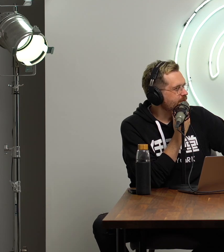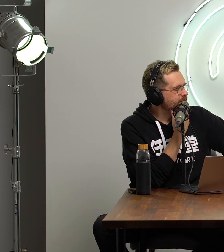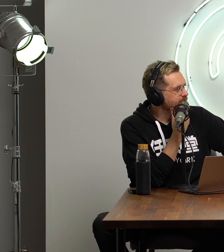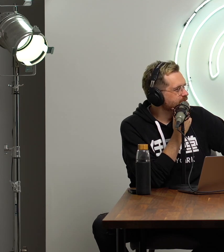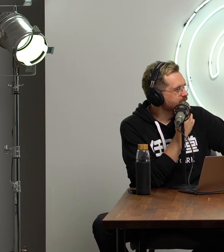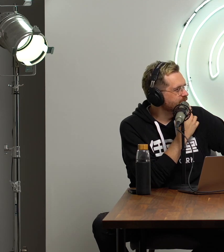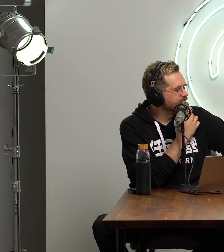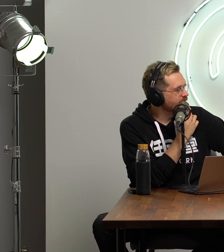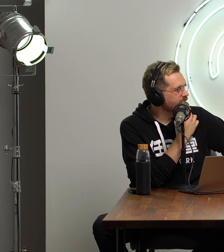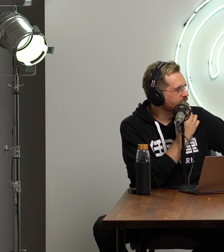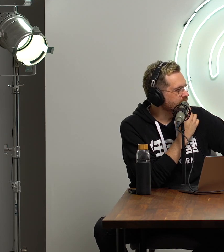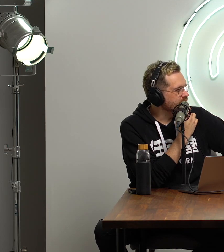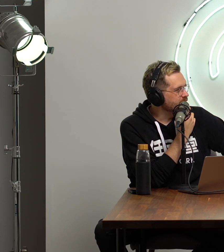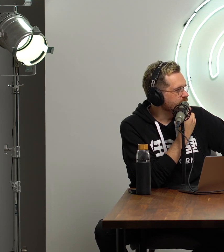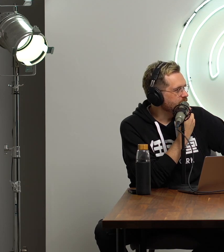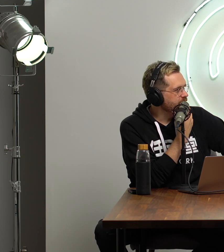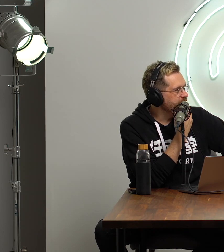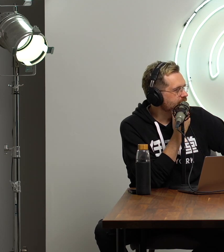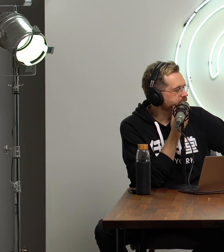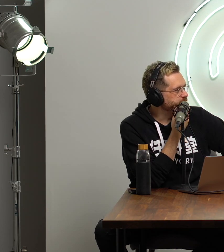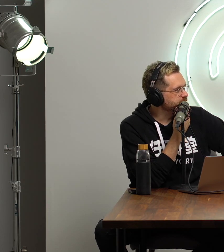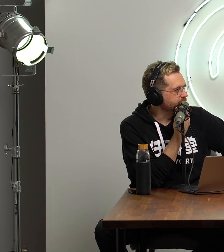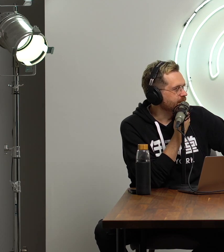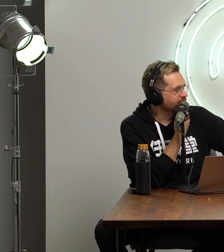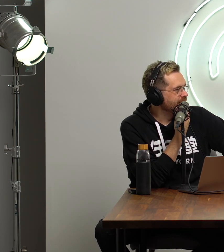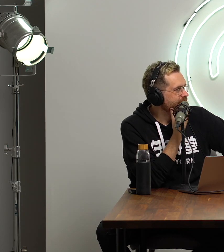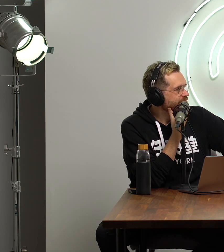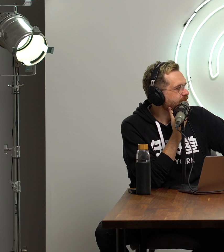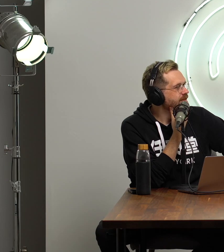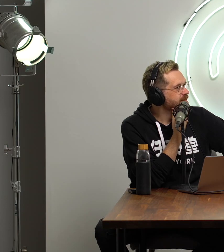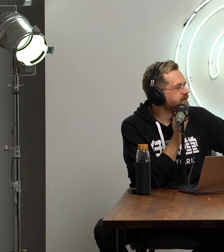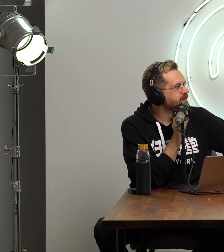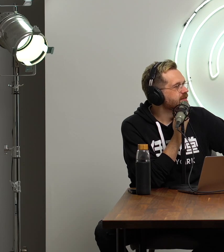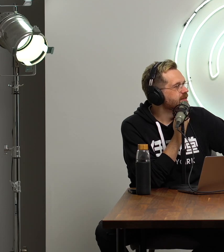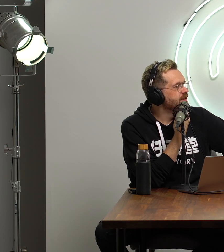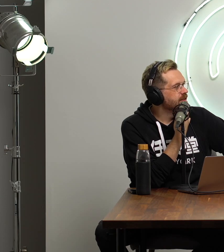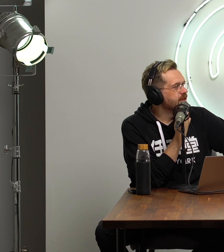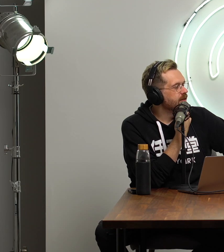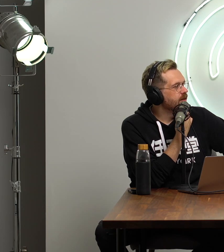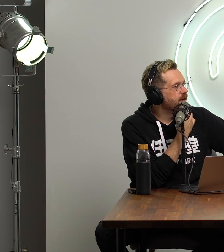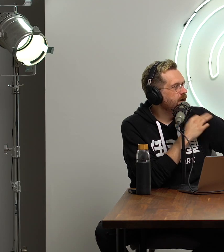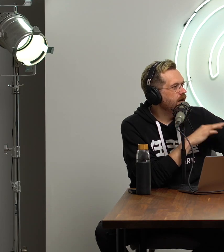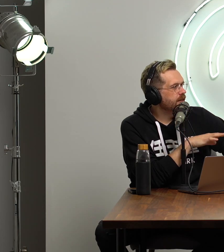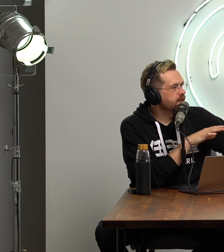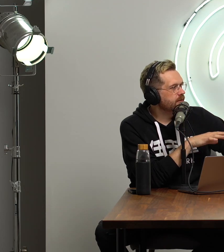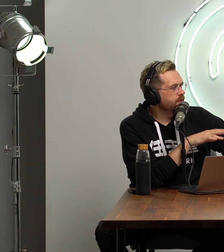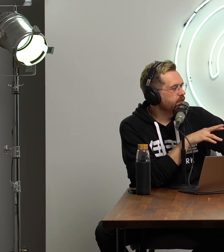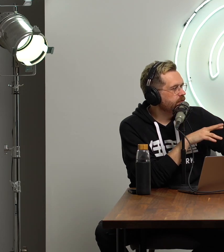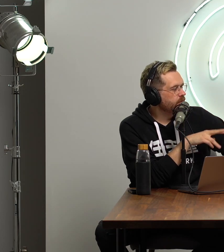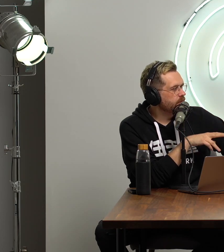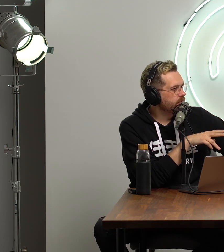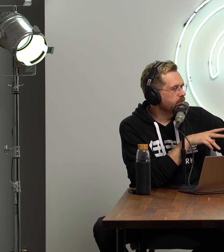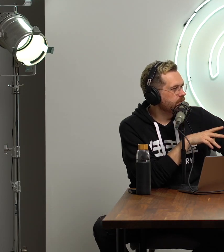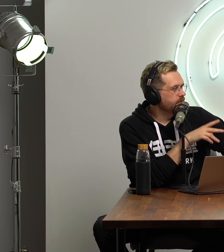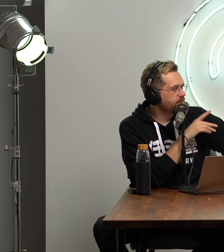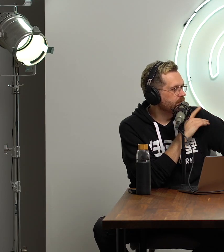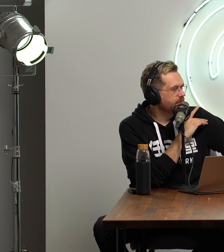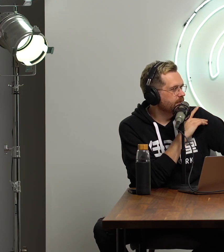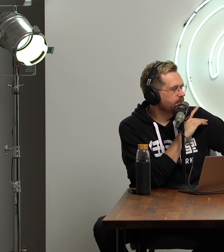that was a journey and a voicemail it was there and back again i think before very lord of the rings ish